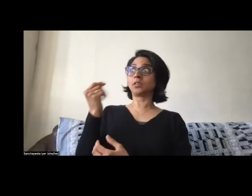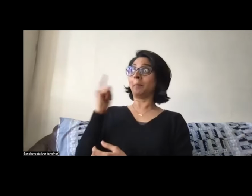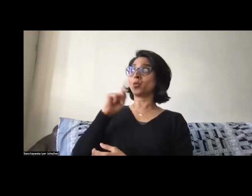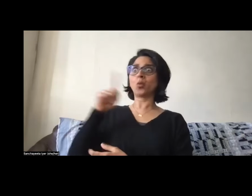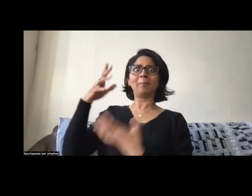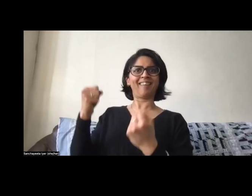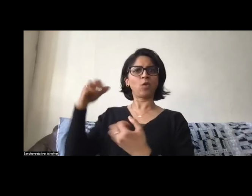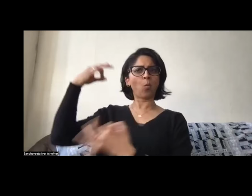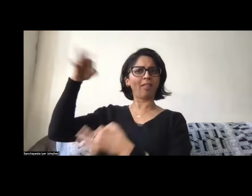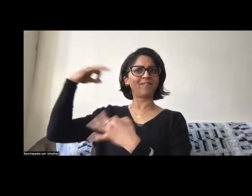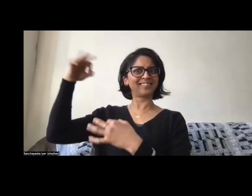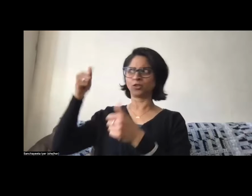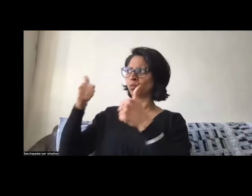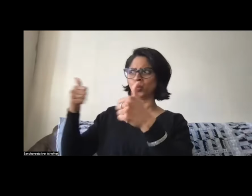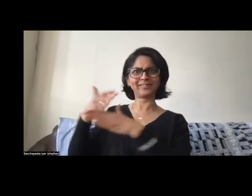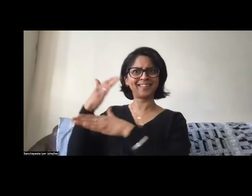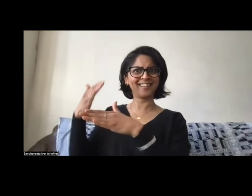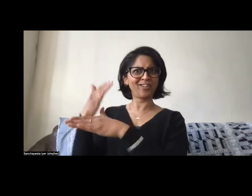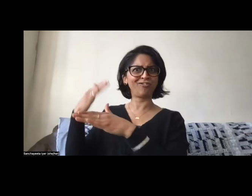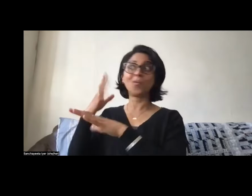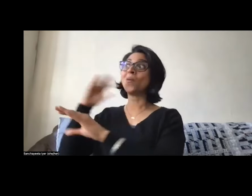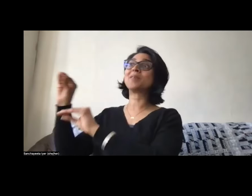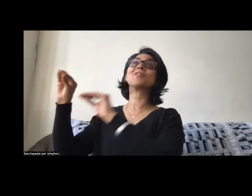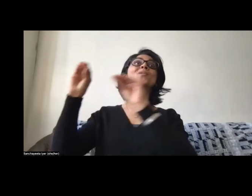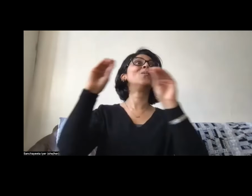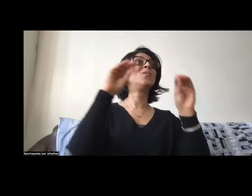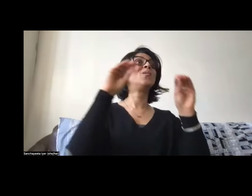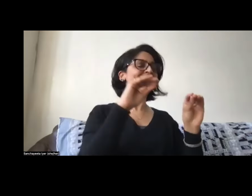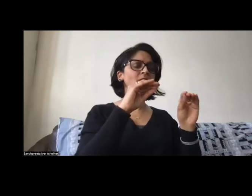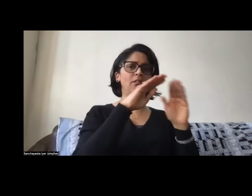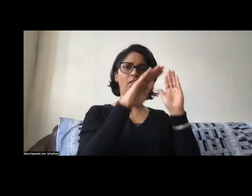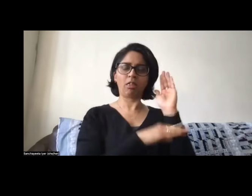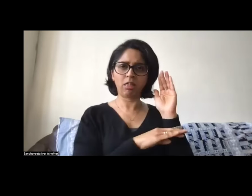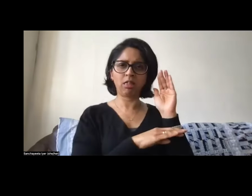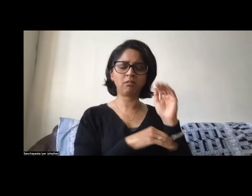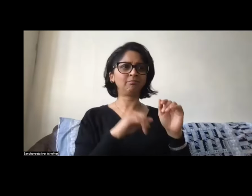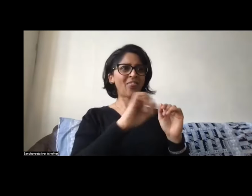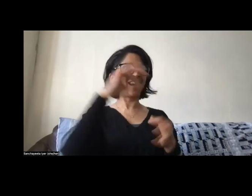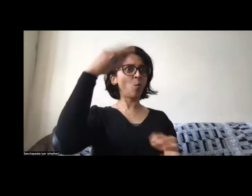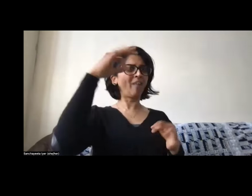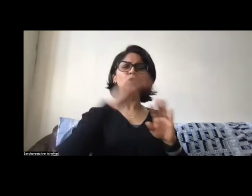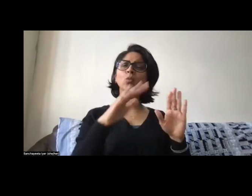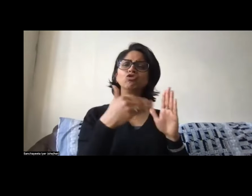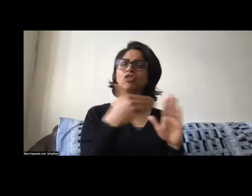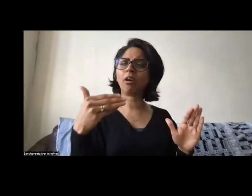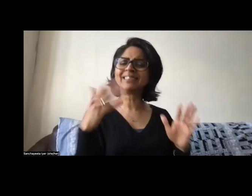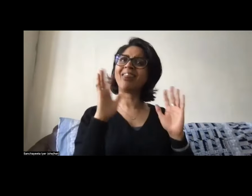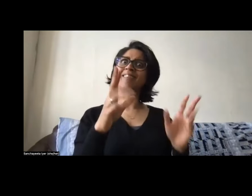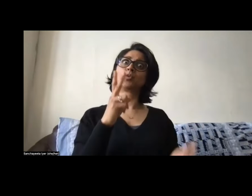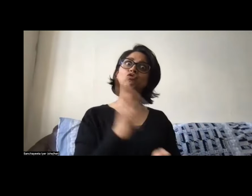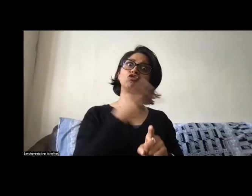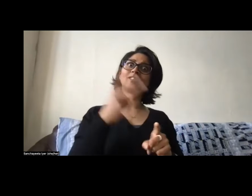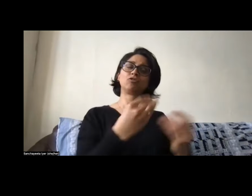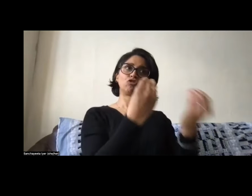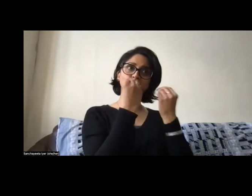many barriers there. Some of the women had qualifications and had a good career in their home countries. And then when they moved, they found that